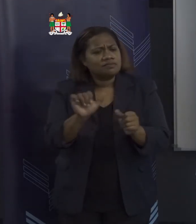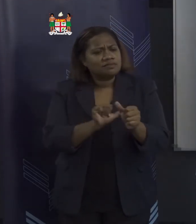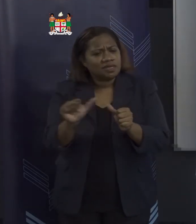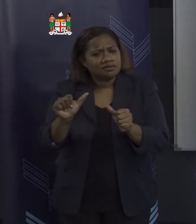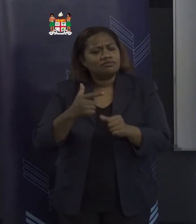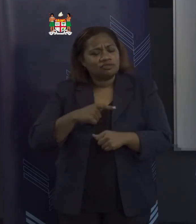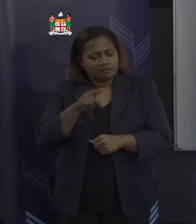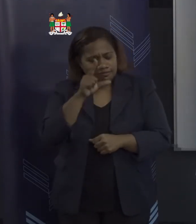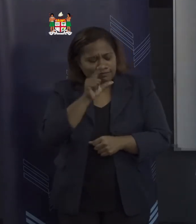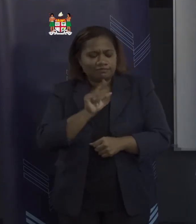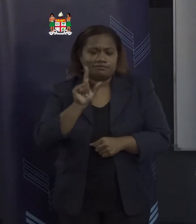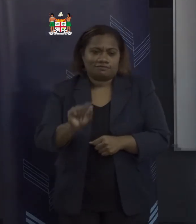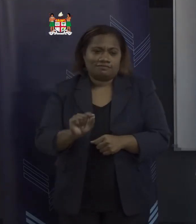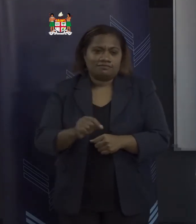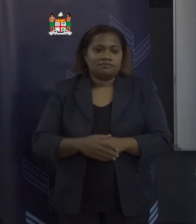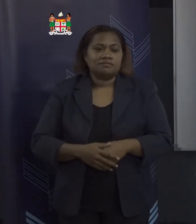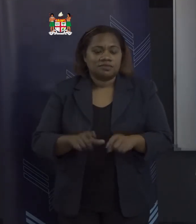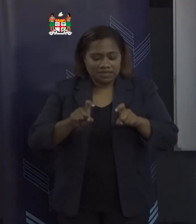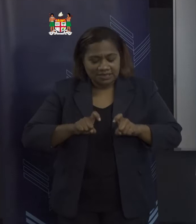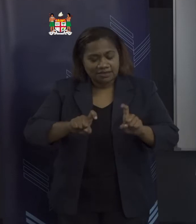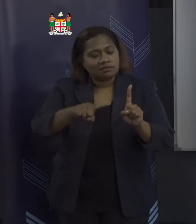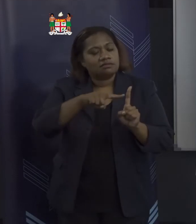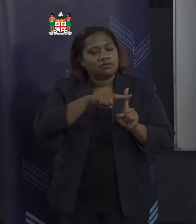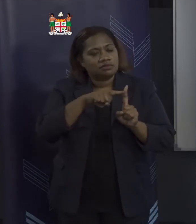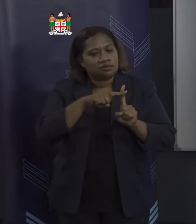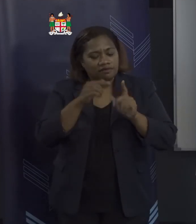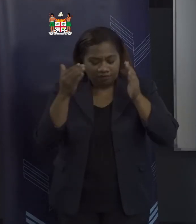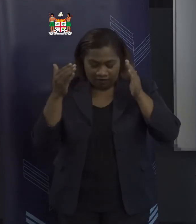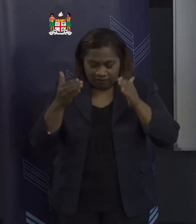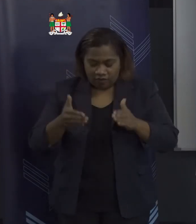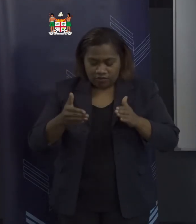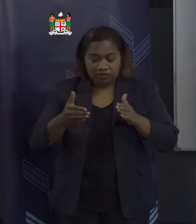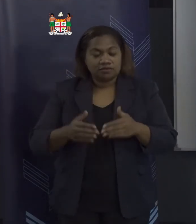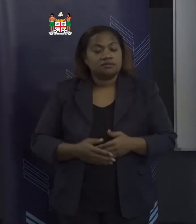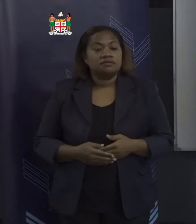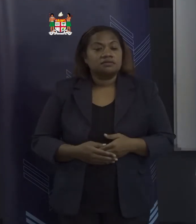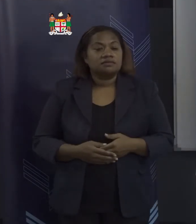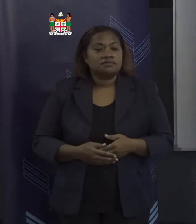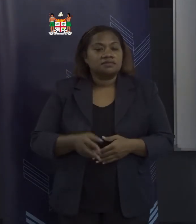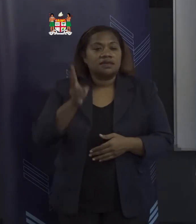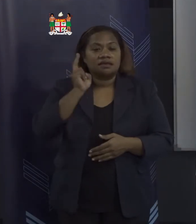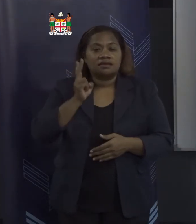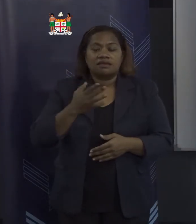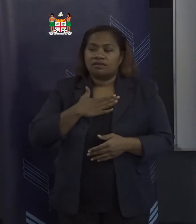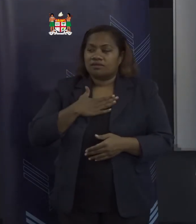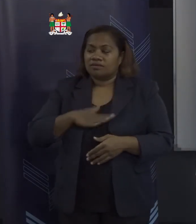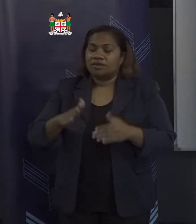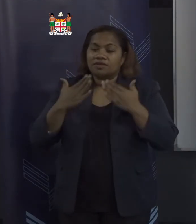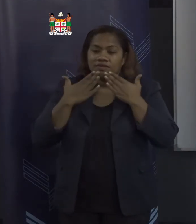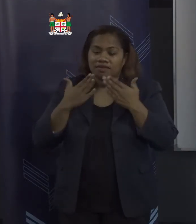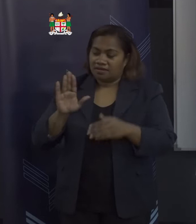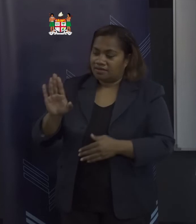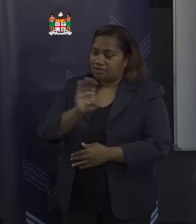you can do. Stay positive and stay focused. Once again, I thank Your